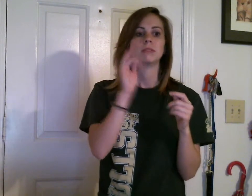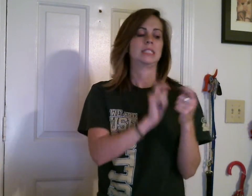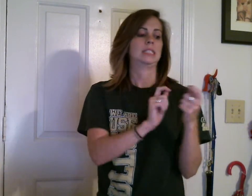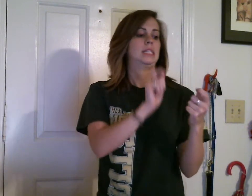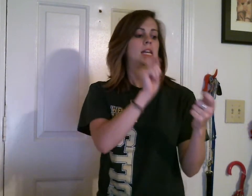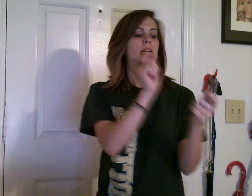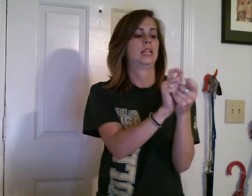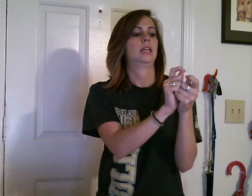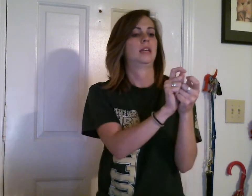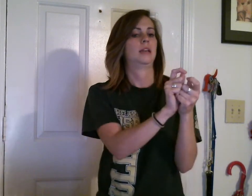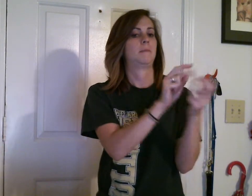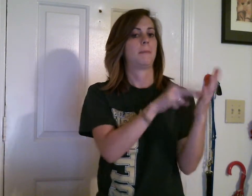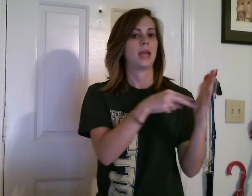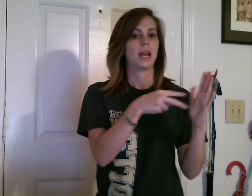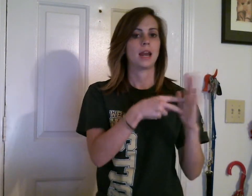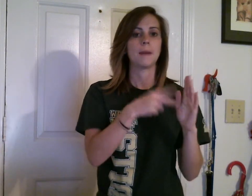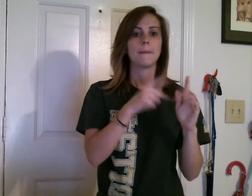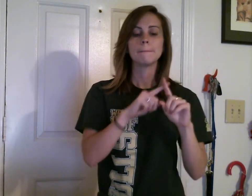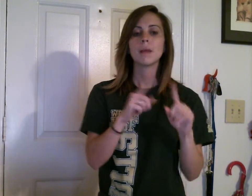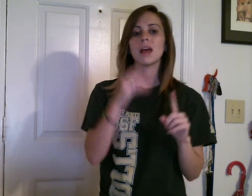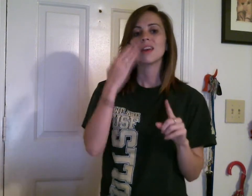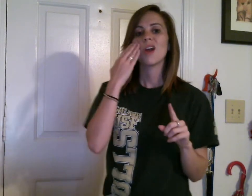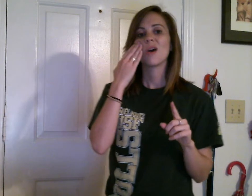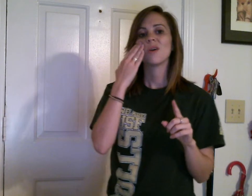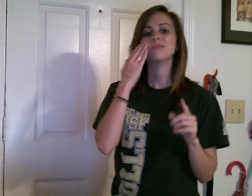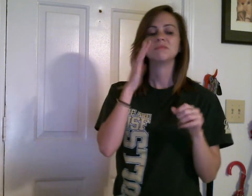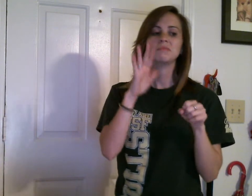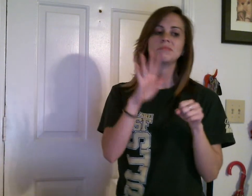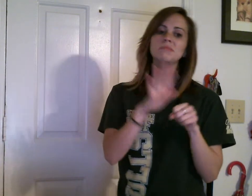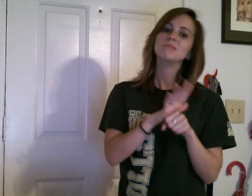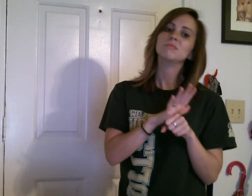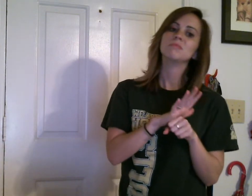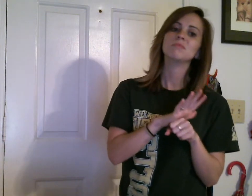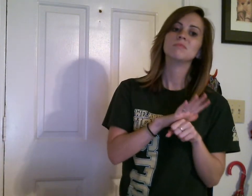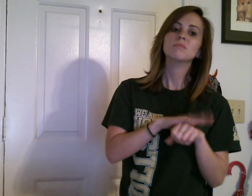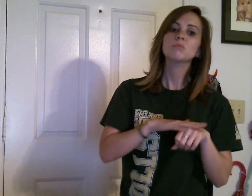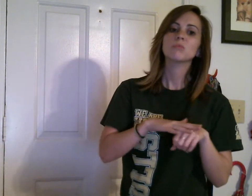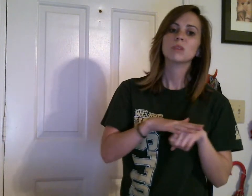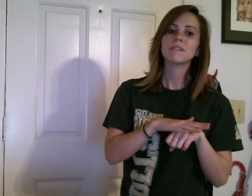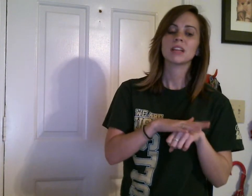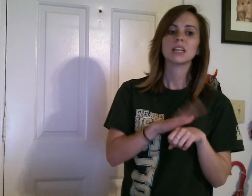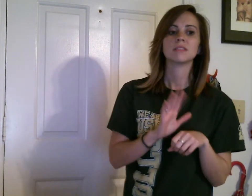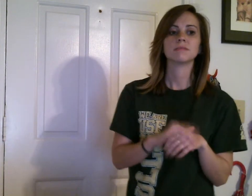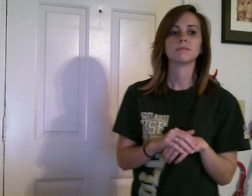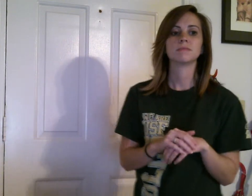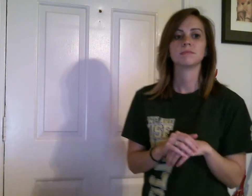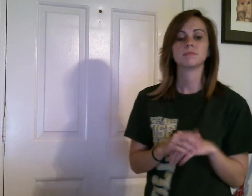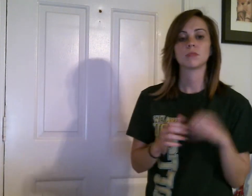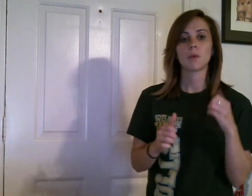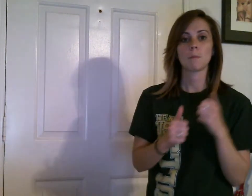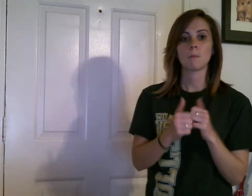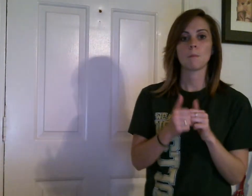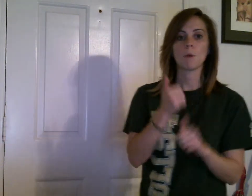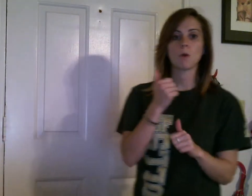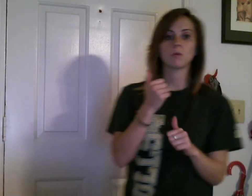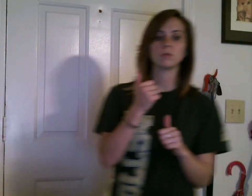something. All right, so a little background. Most word origins in medical terminology come from the Greek or